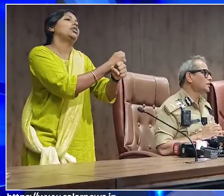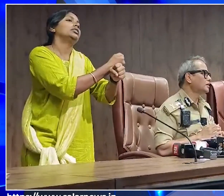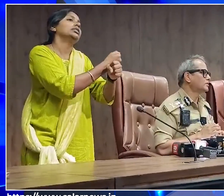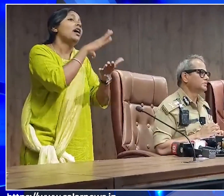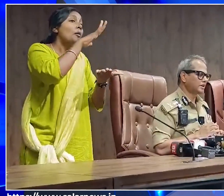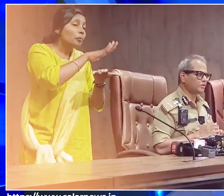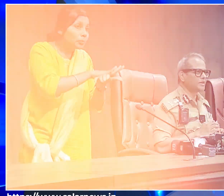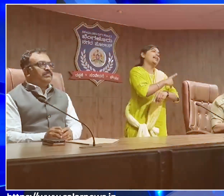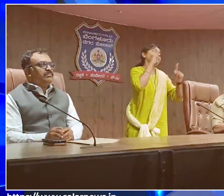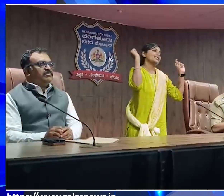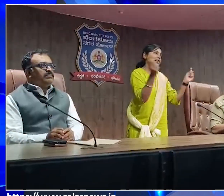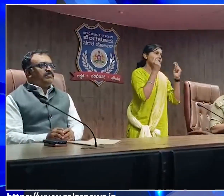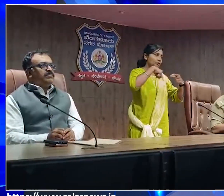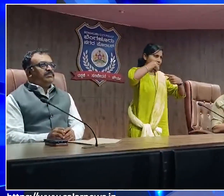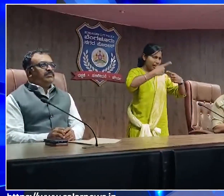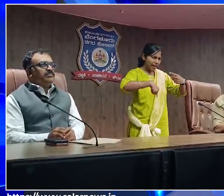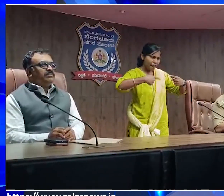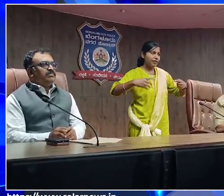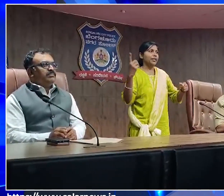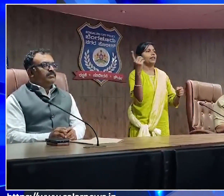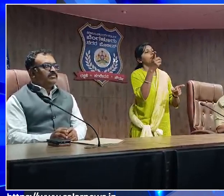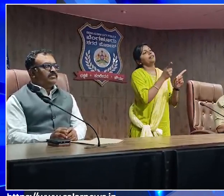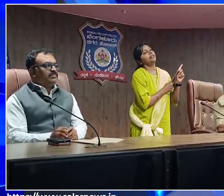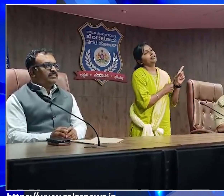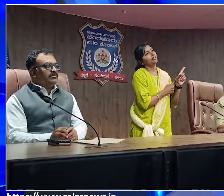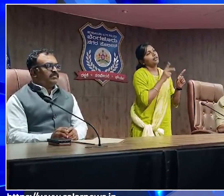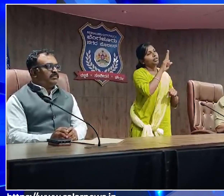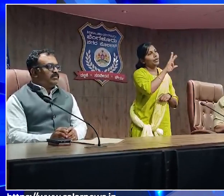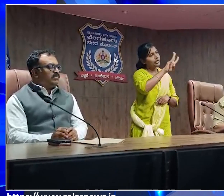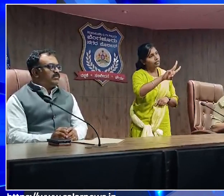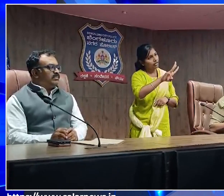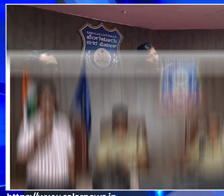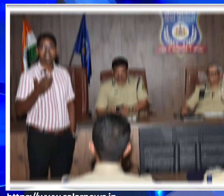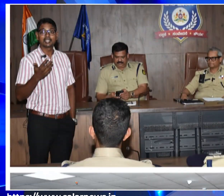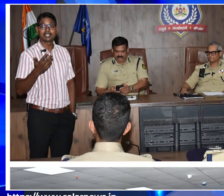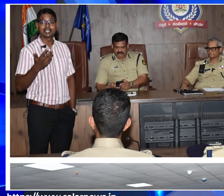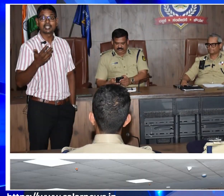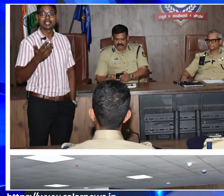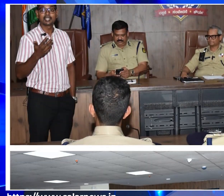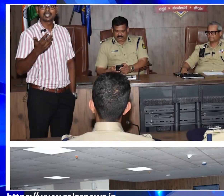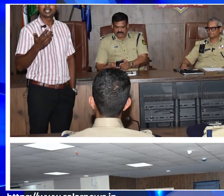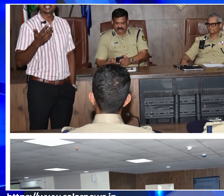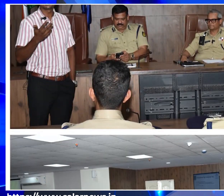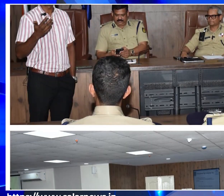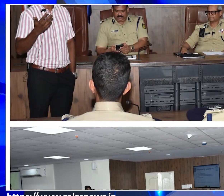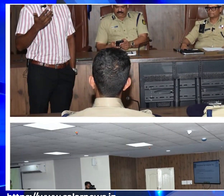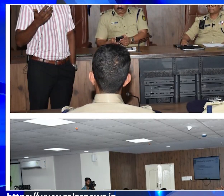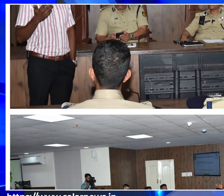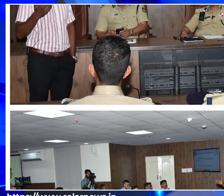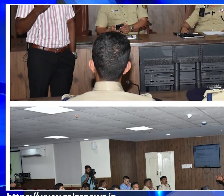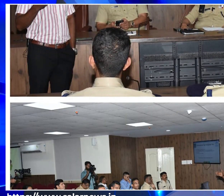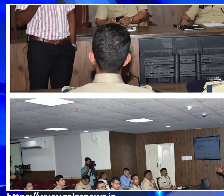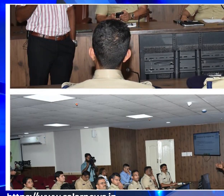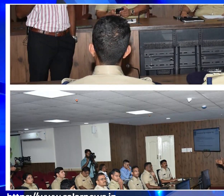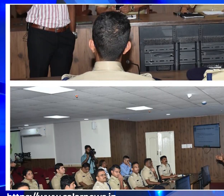language by anchor Moksha. Senior officers, including DCPs from across the city, also attended a sign language workshop organized